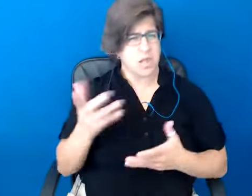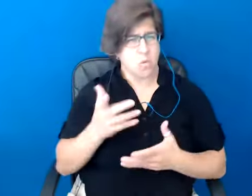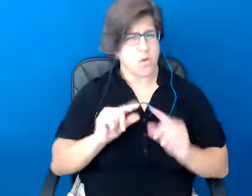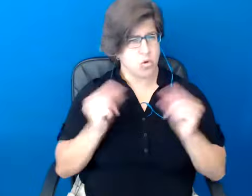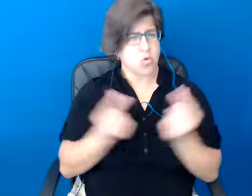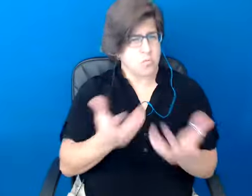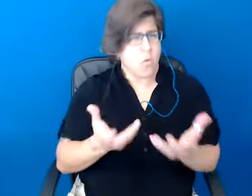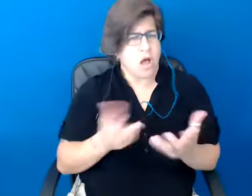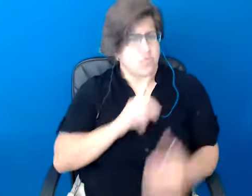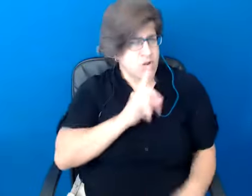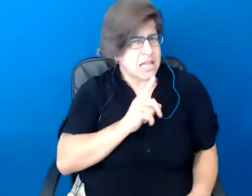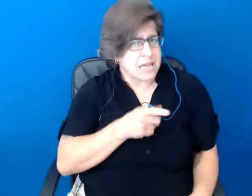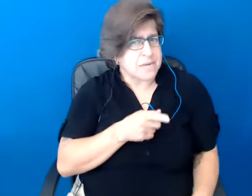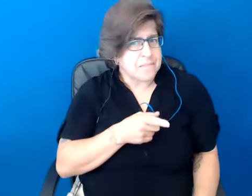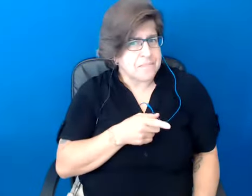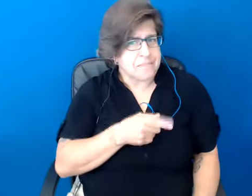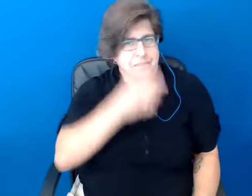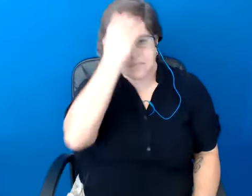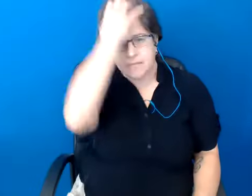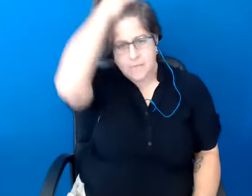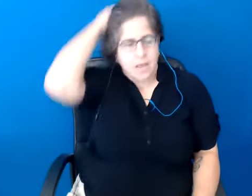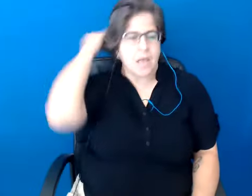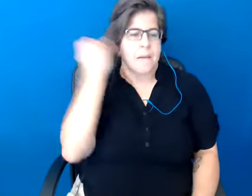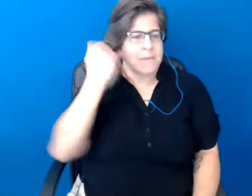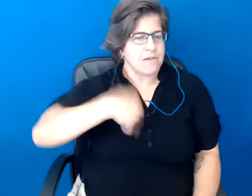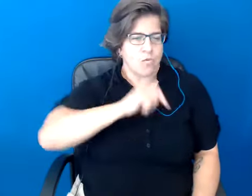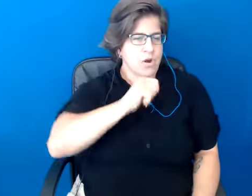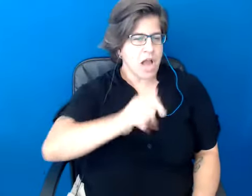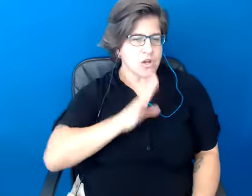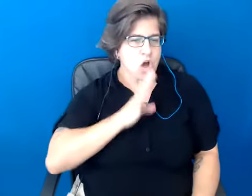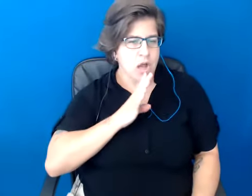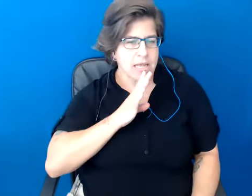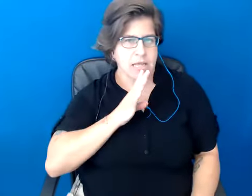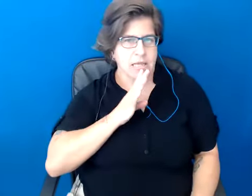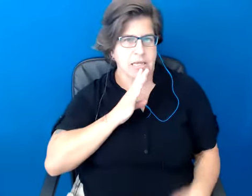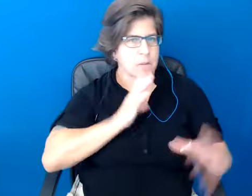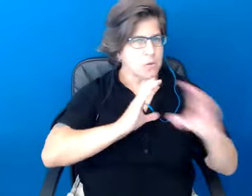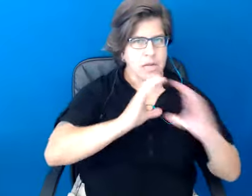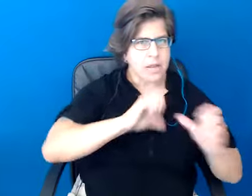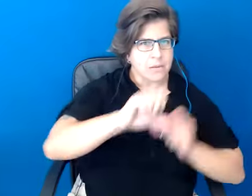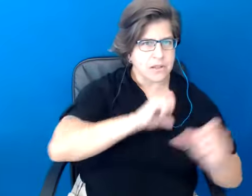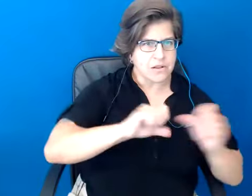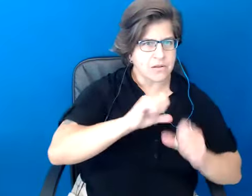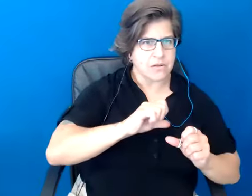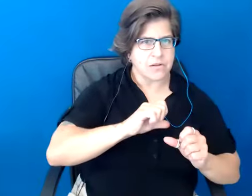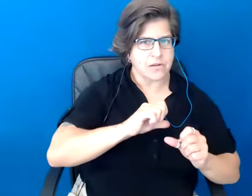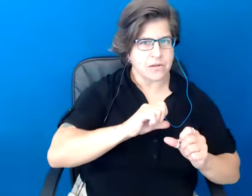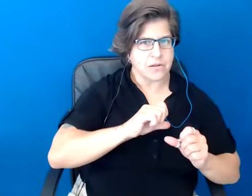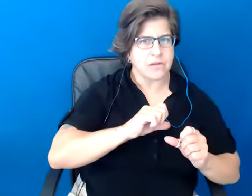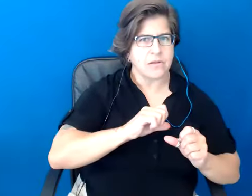I believe that's our trusted servants really know what the groups want. They really do. But if we're